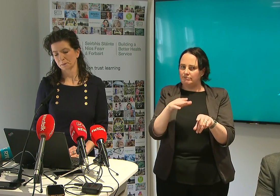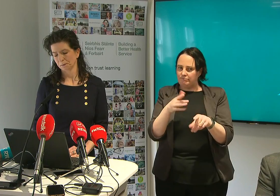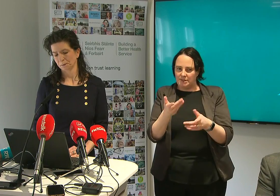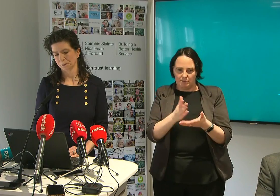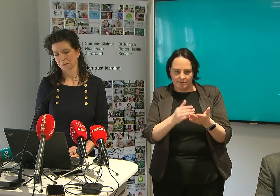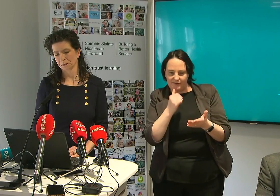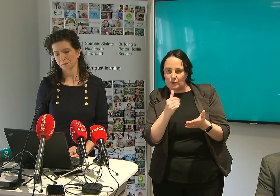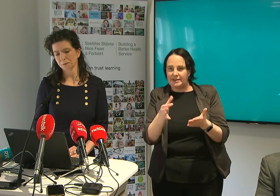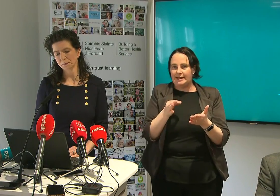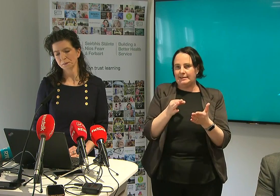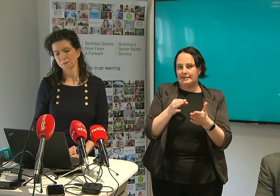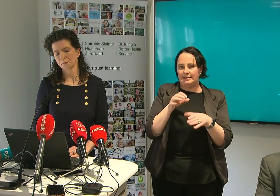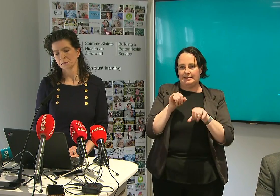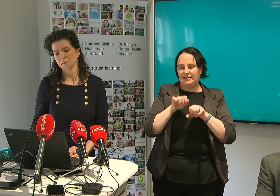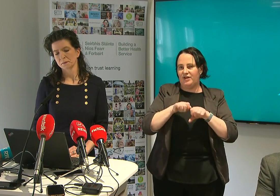infection.